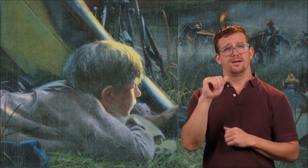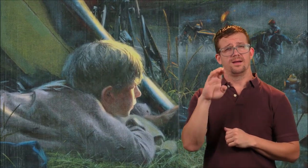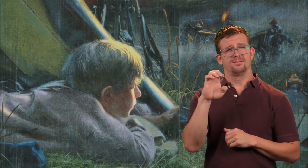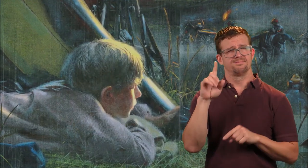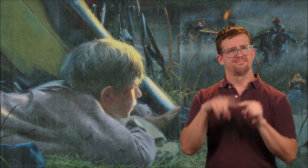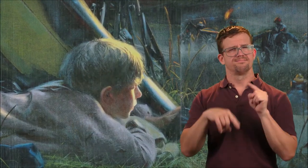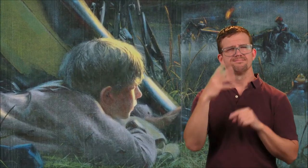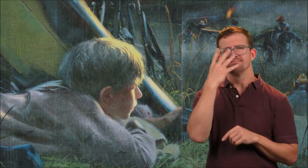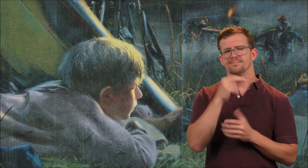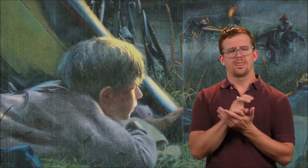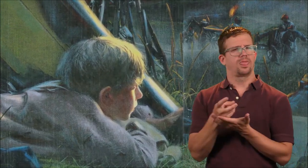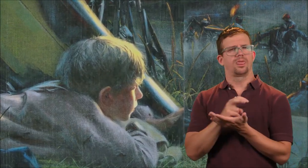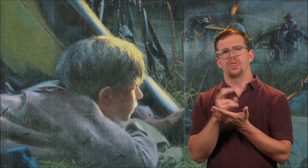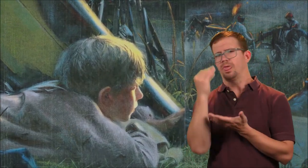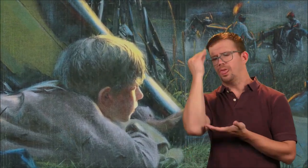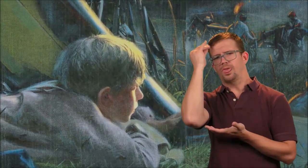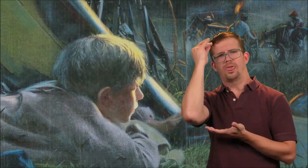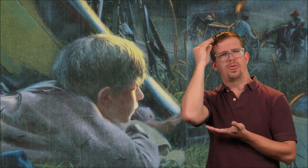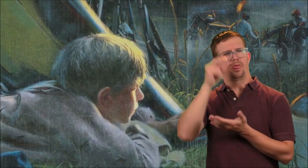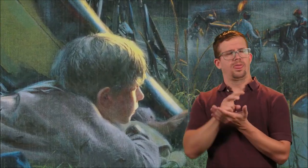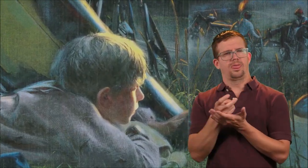But Gabe couldn't sleep.